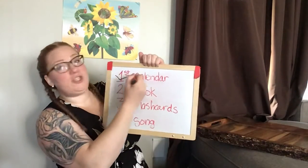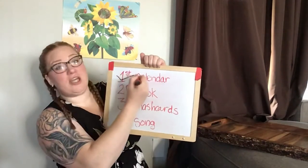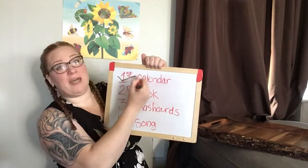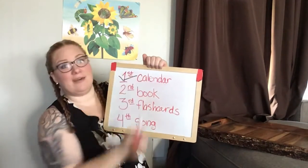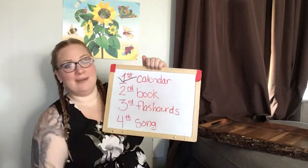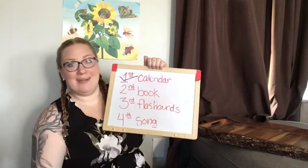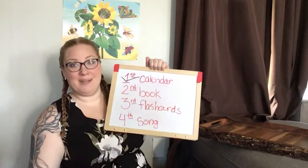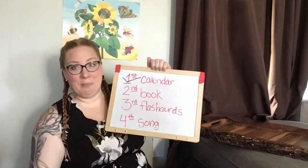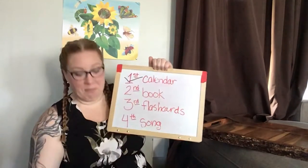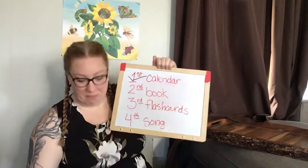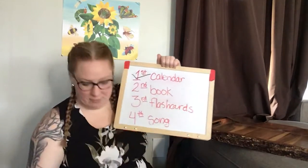check.